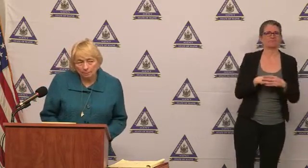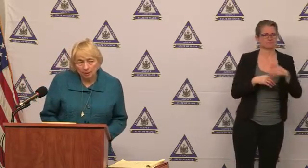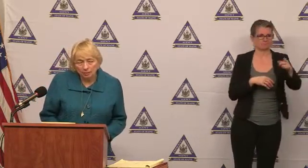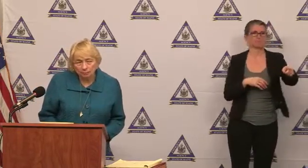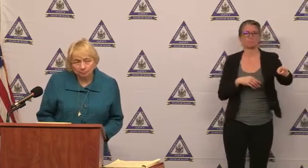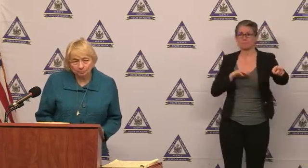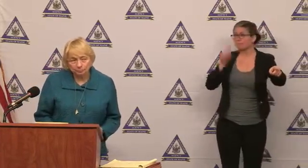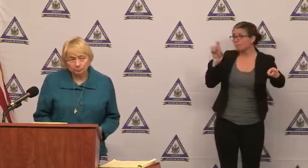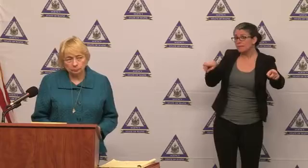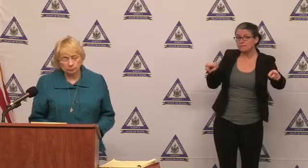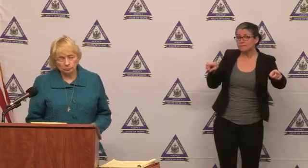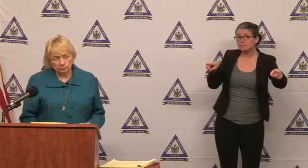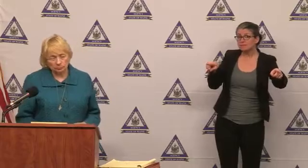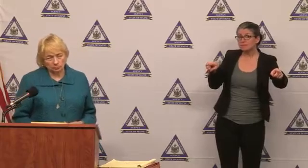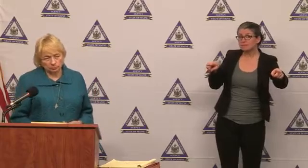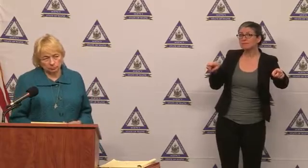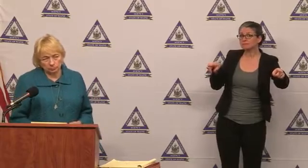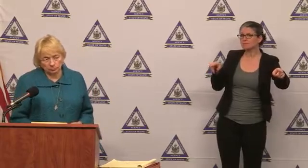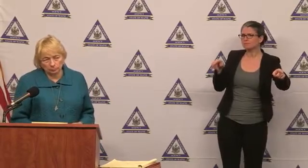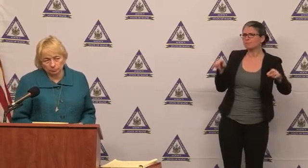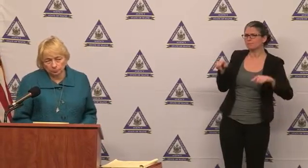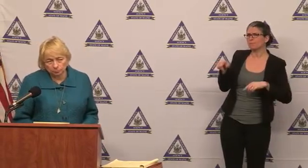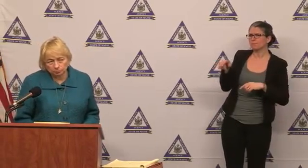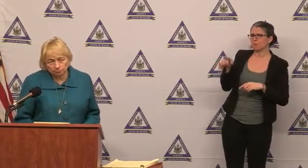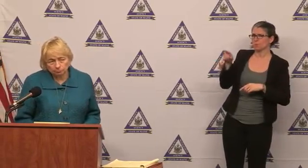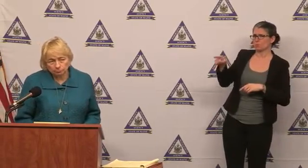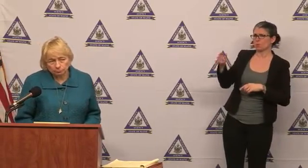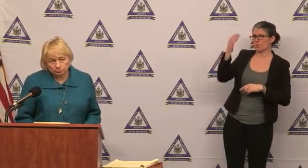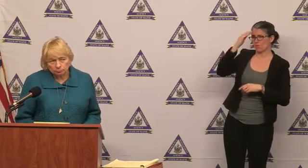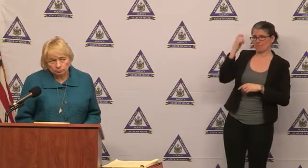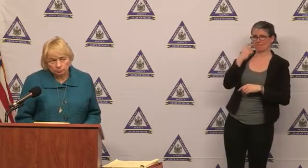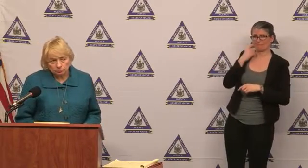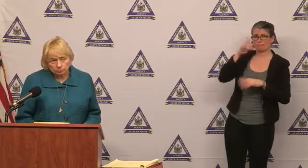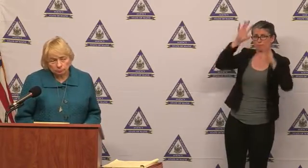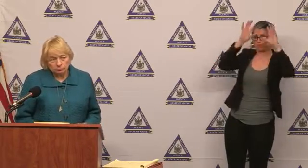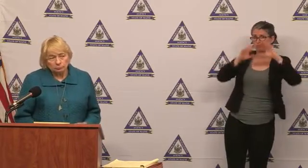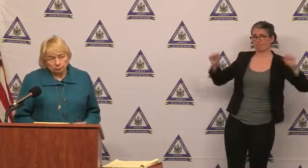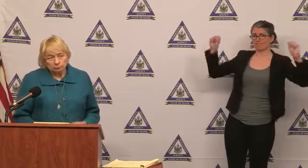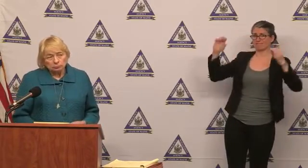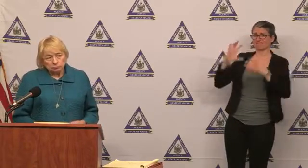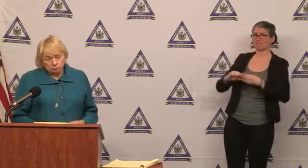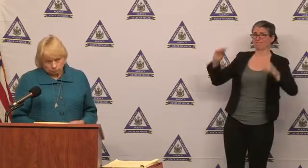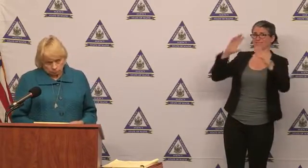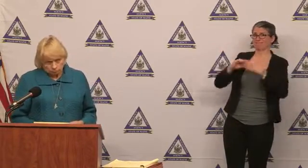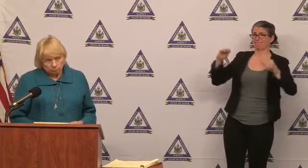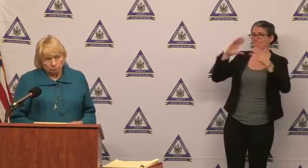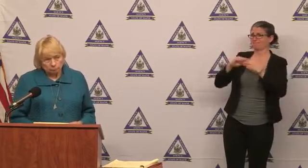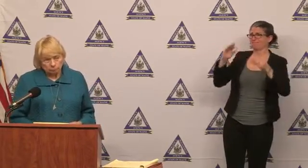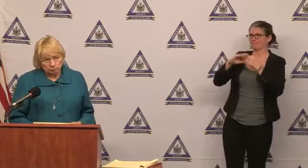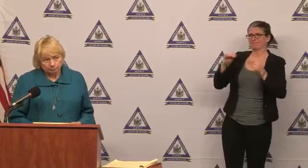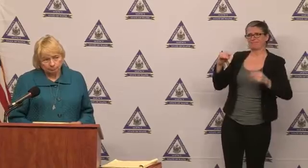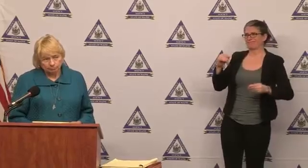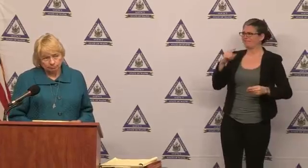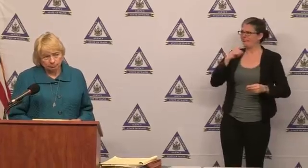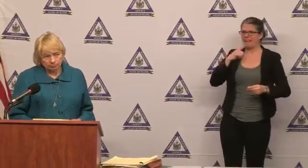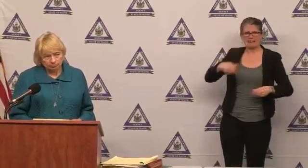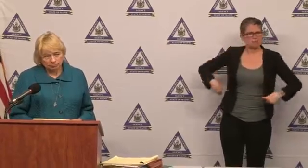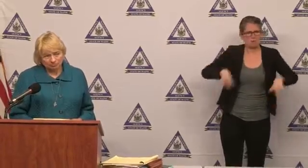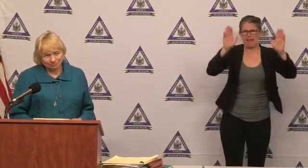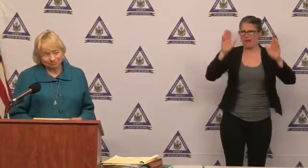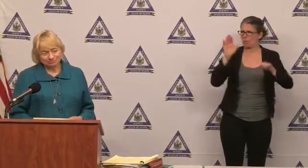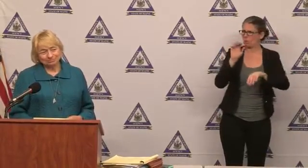making some comments lately about getting back to work and going to business. If there were ever a